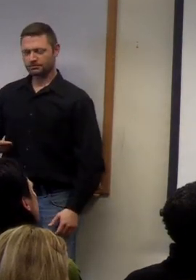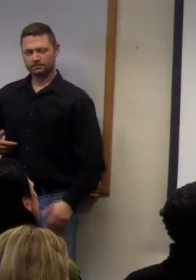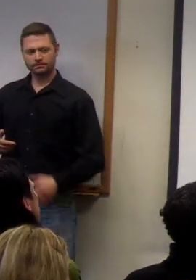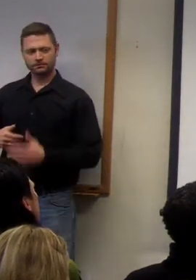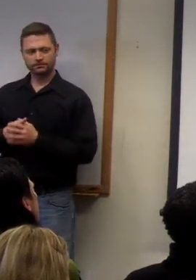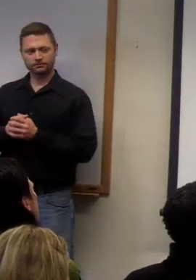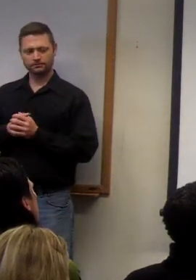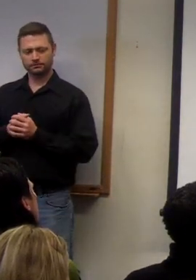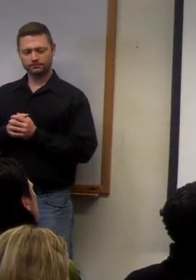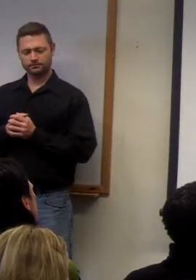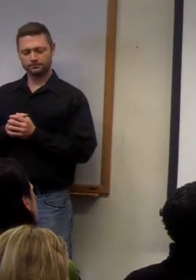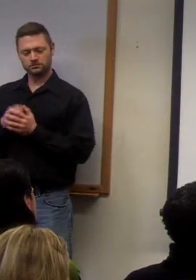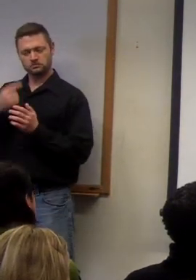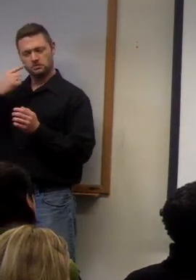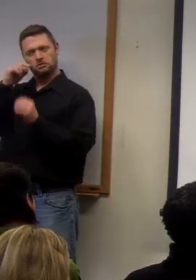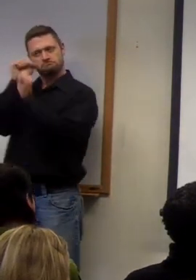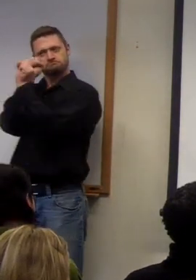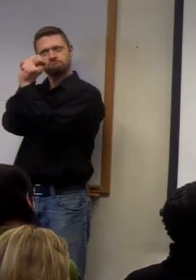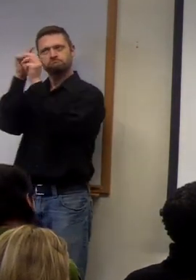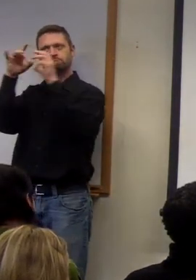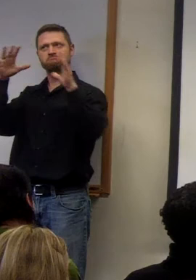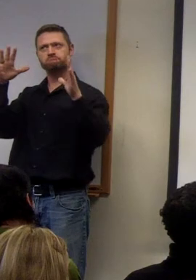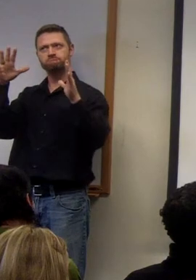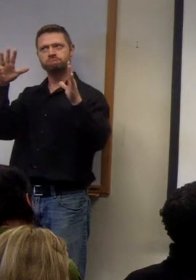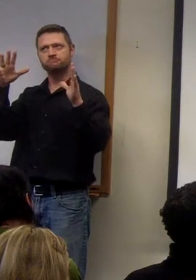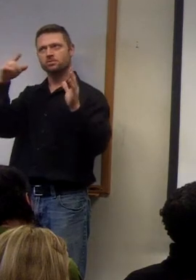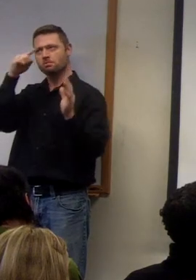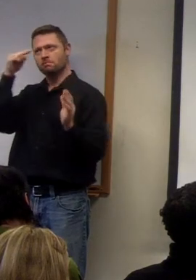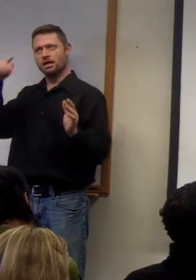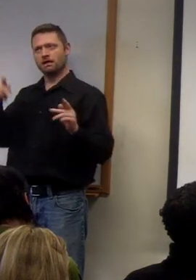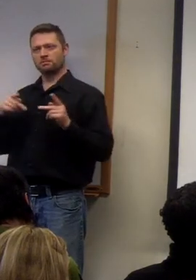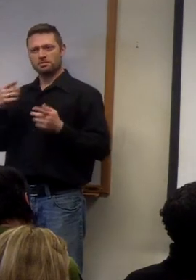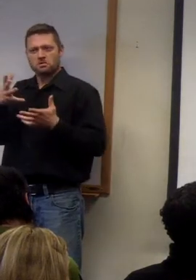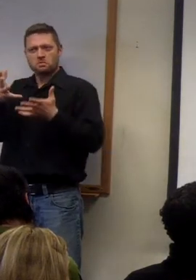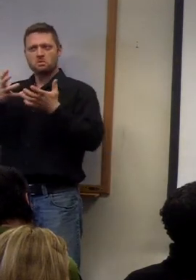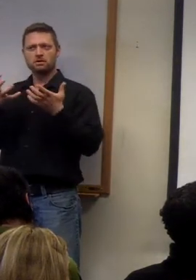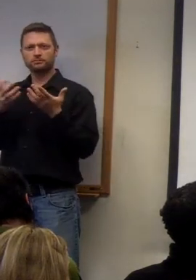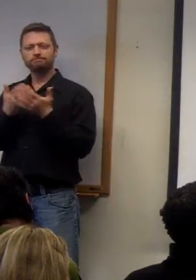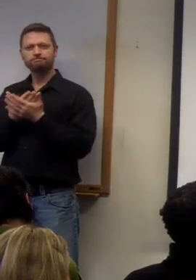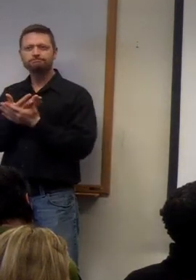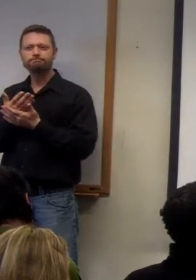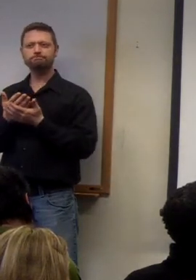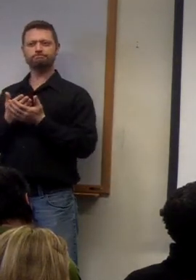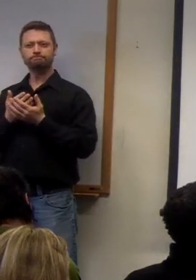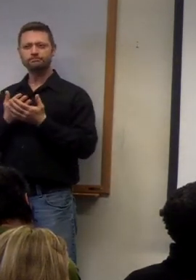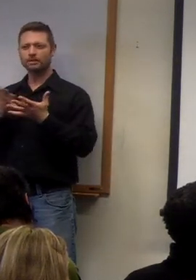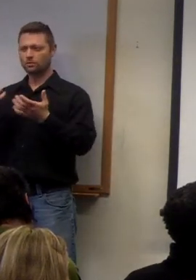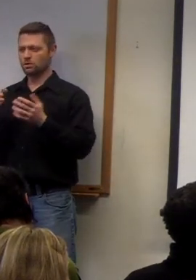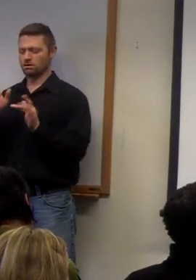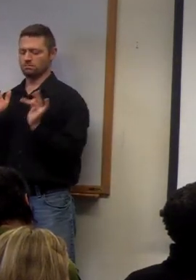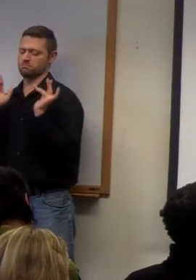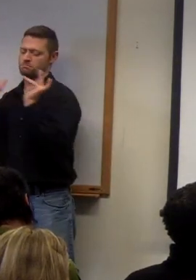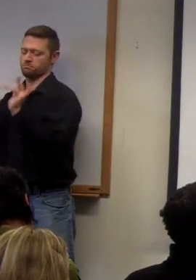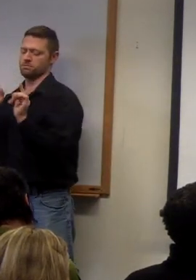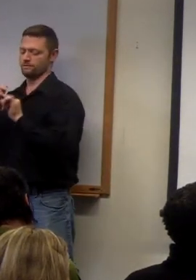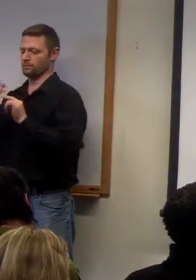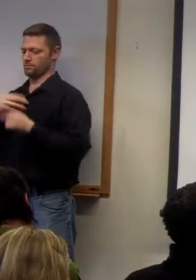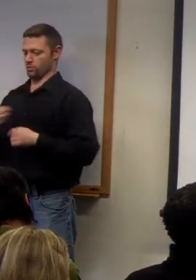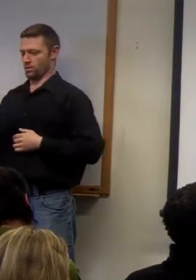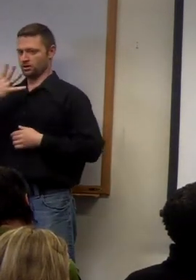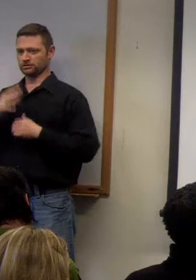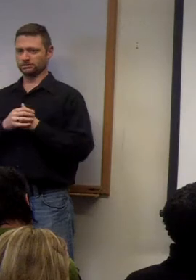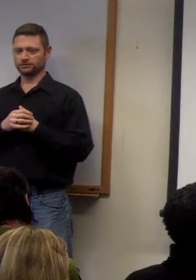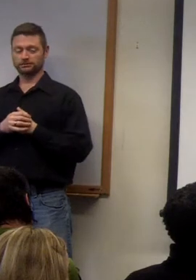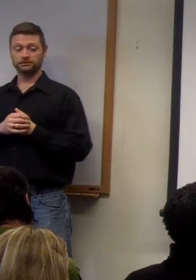what she felt that black people want in this country, what she feels that black people want in this country, is pity.